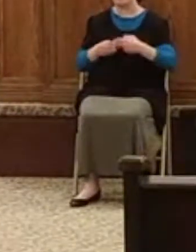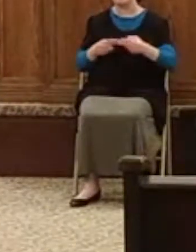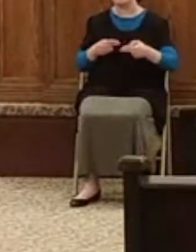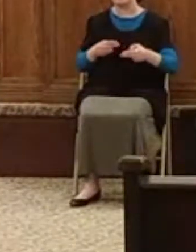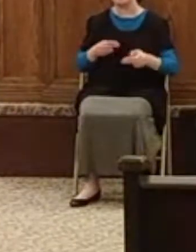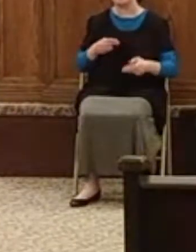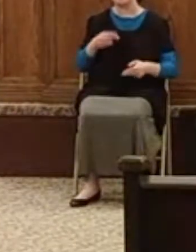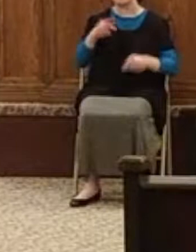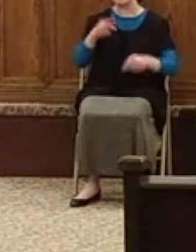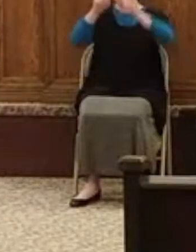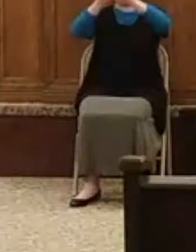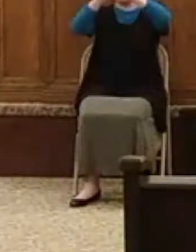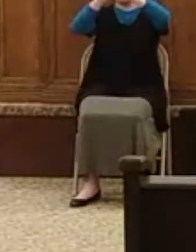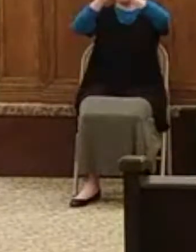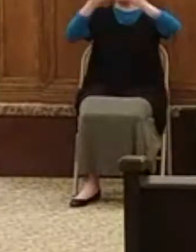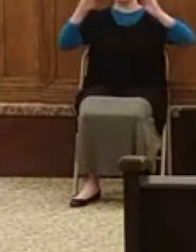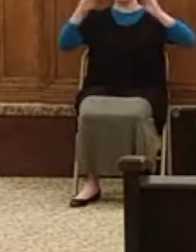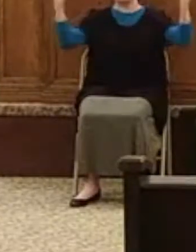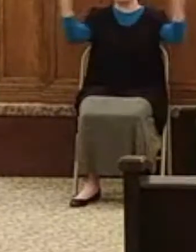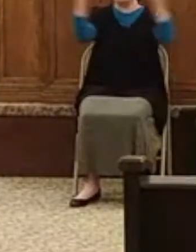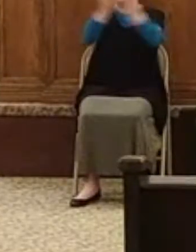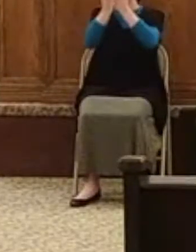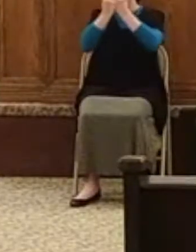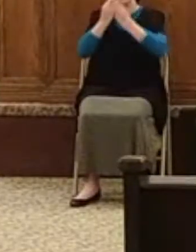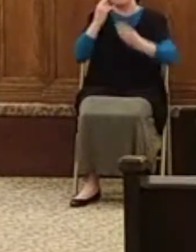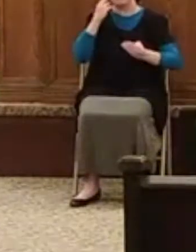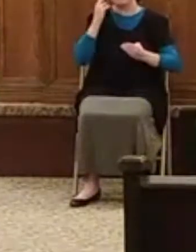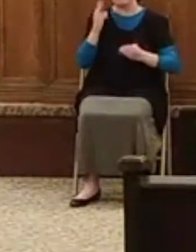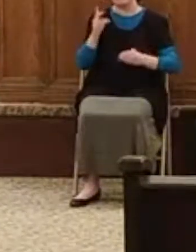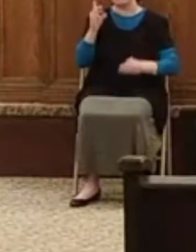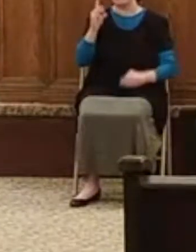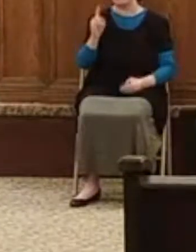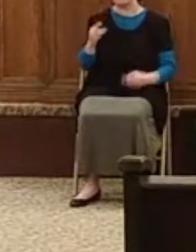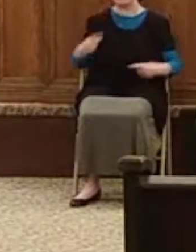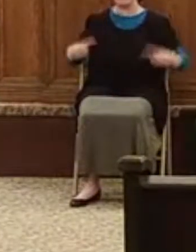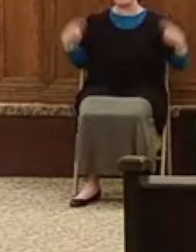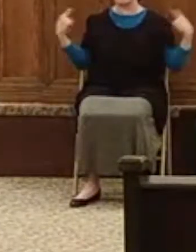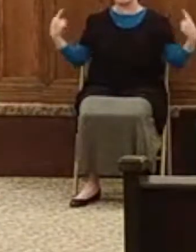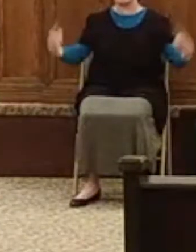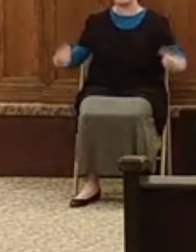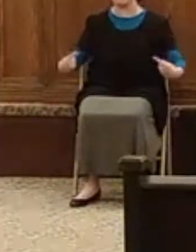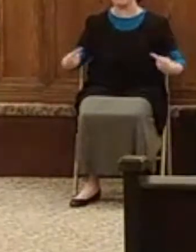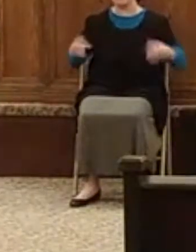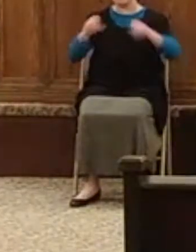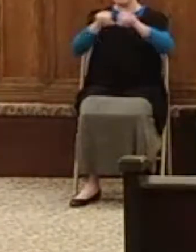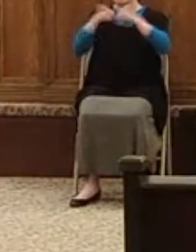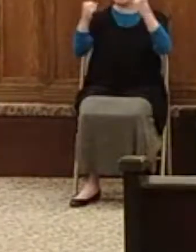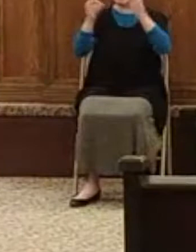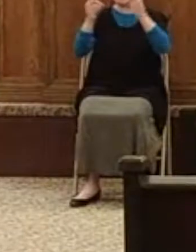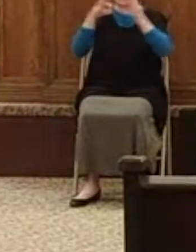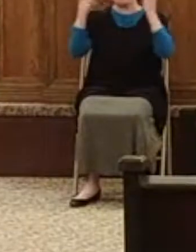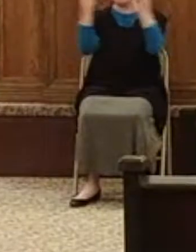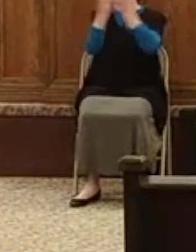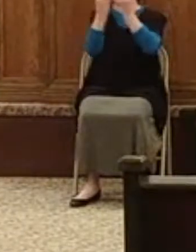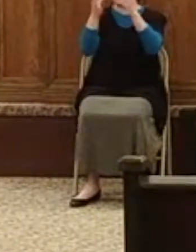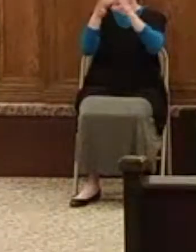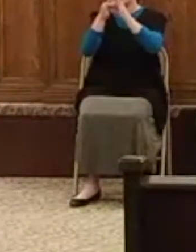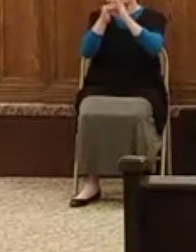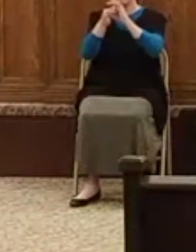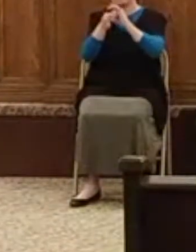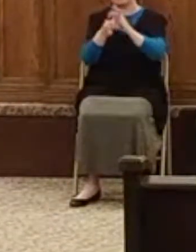How easy it would be to look outside of these four walls and see the degradation of sin. The broken family